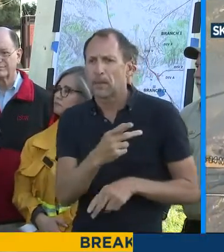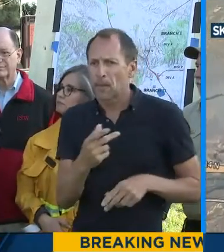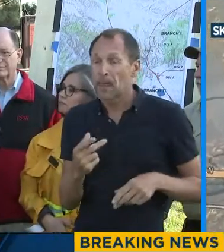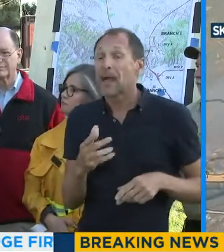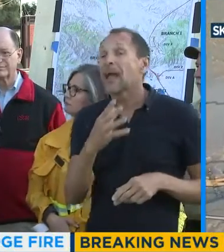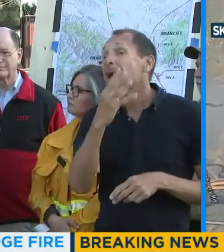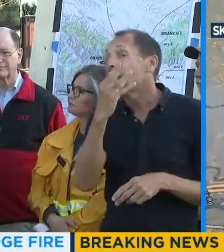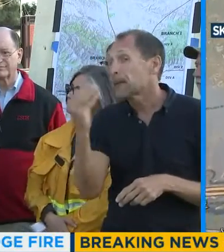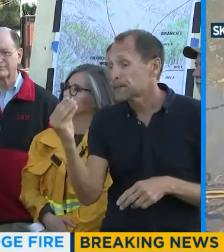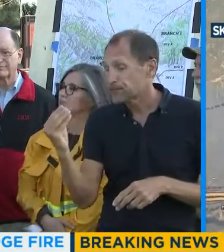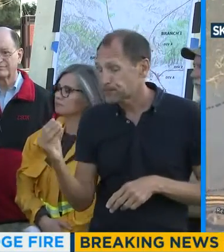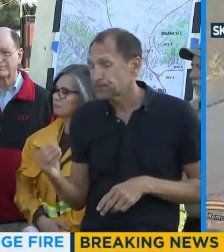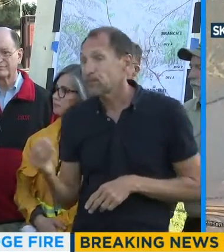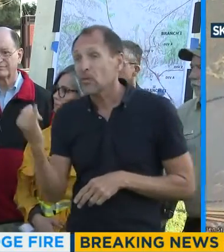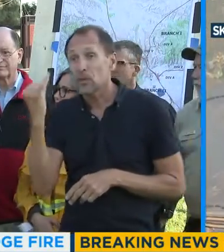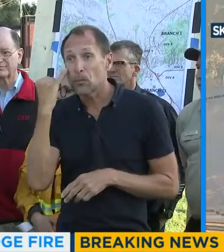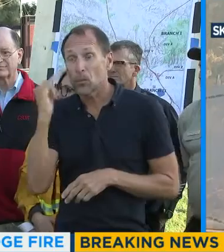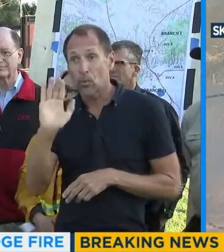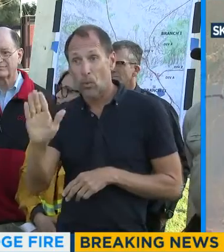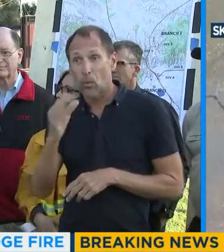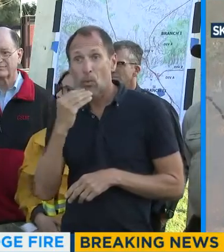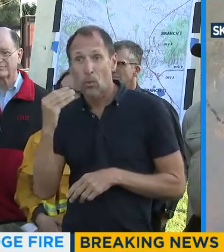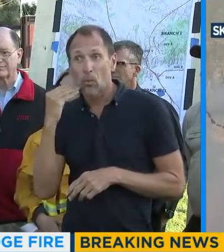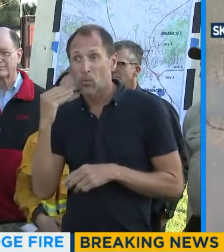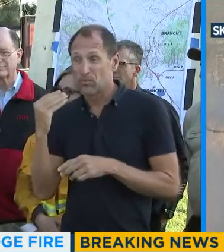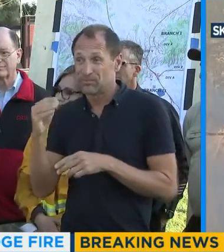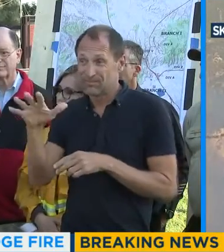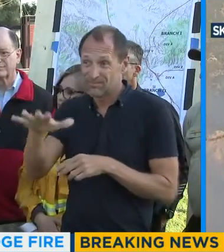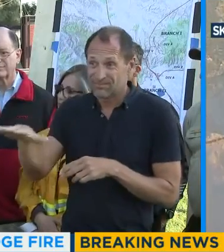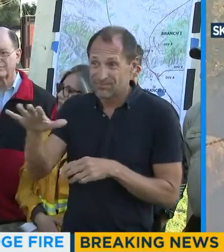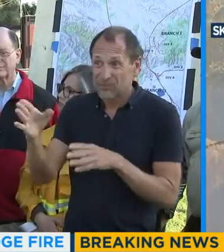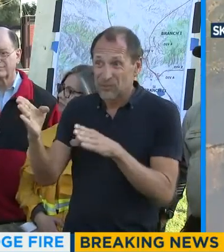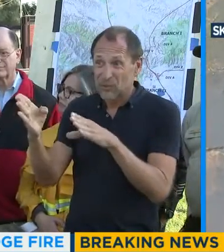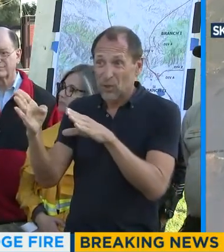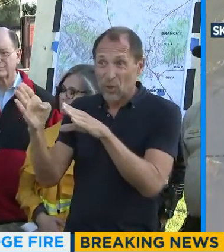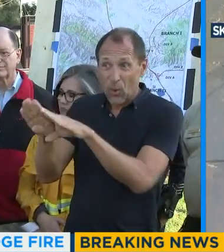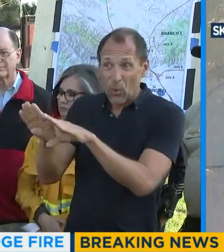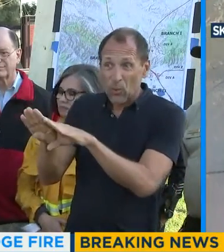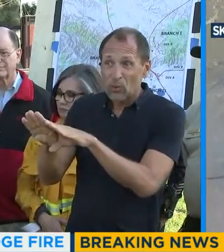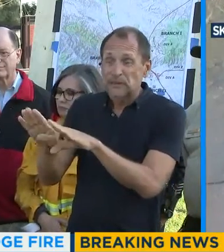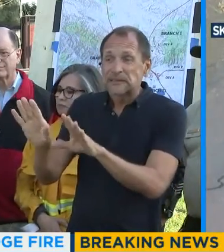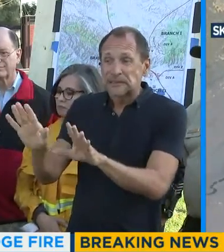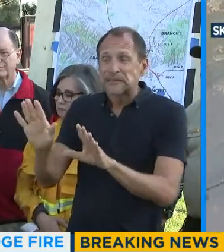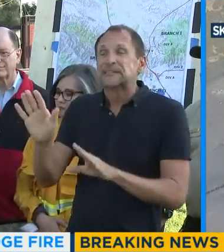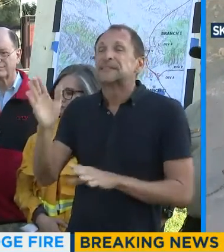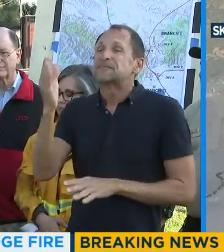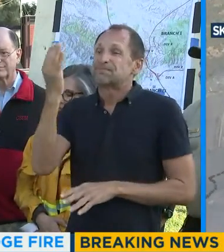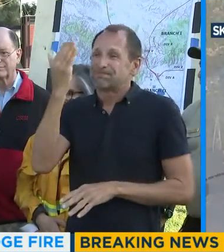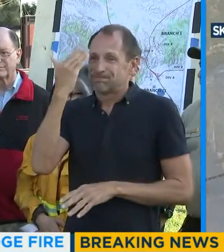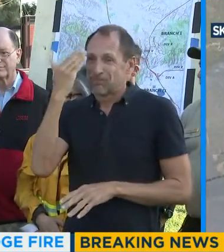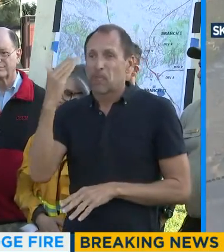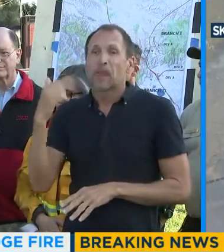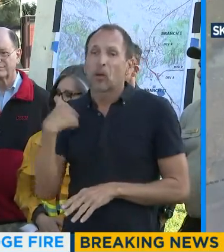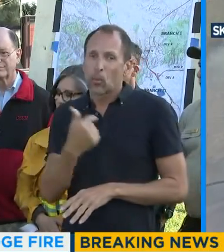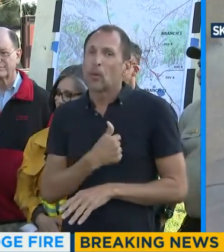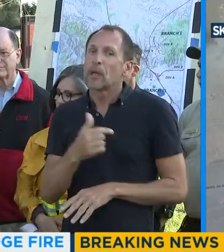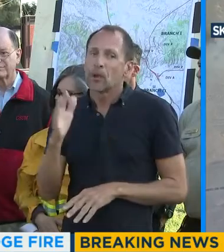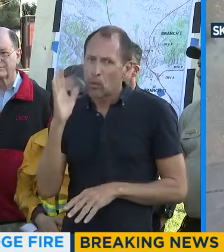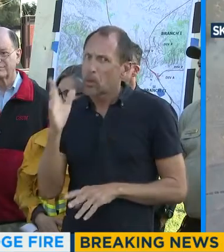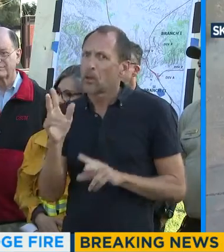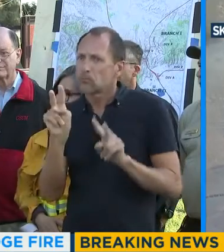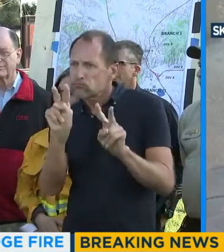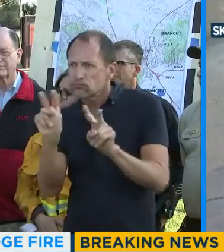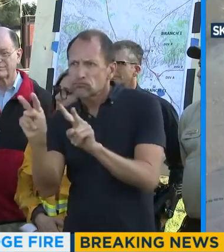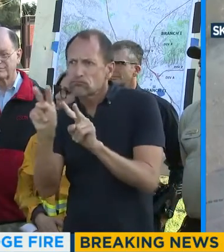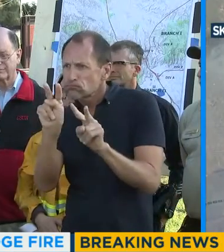a resident from these closed areas, rest assured that with 450 uniformed personnel, that we will be in each of